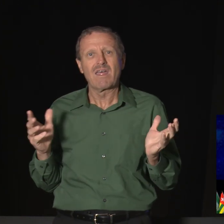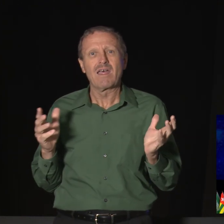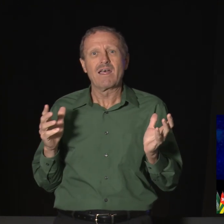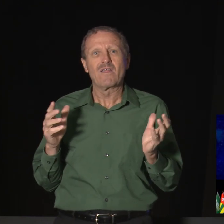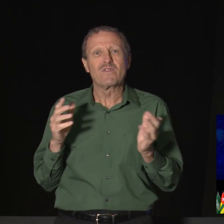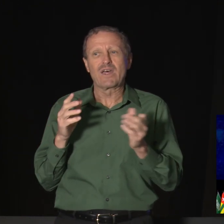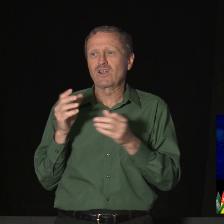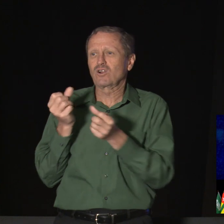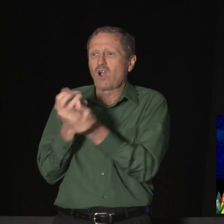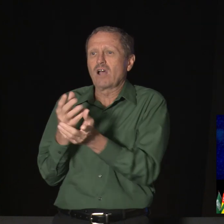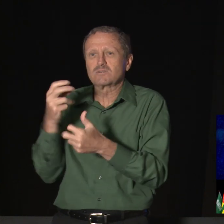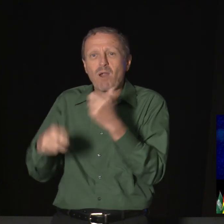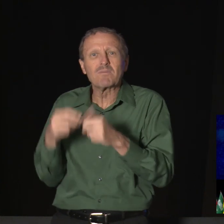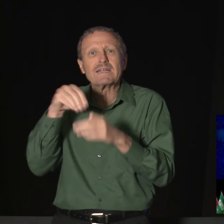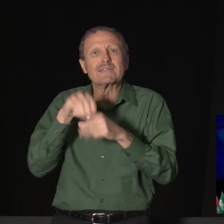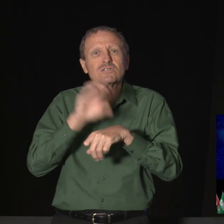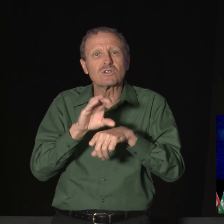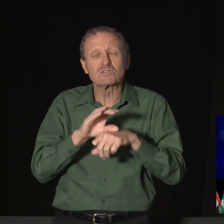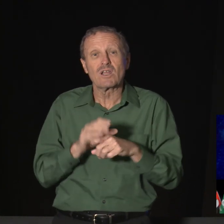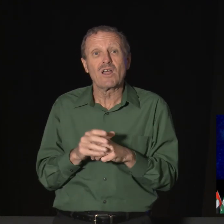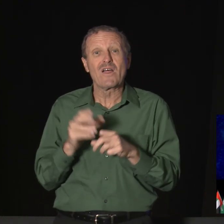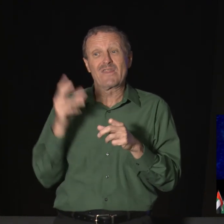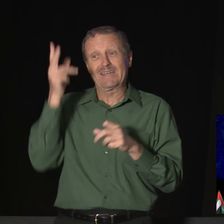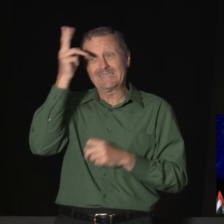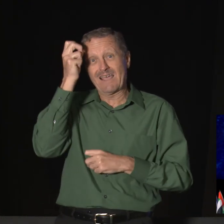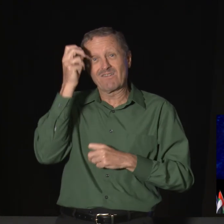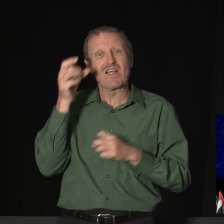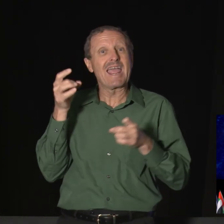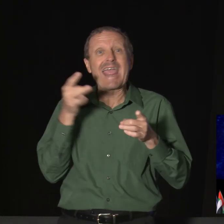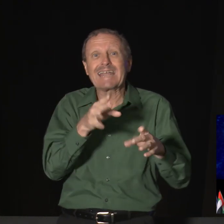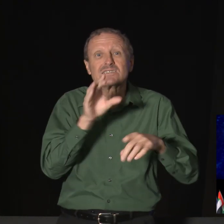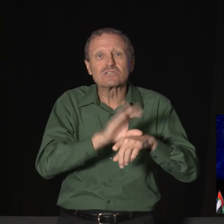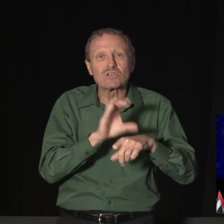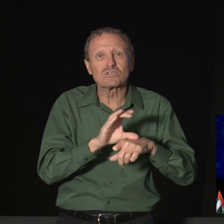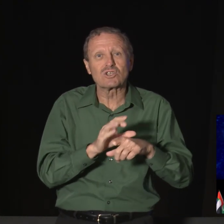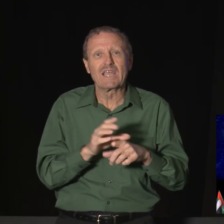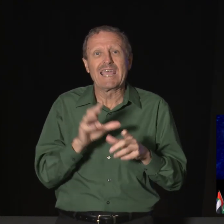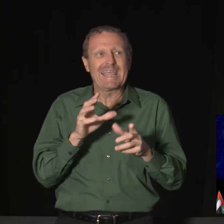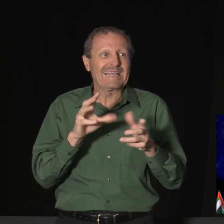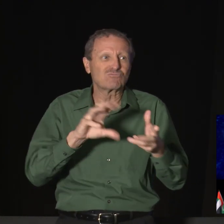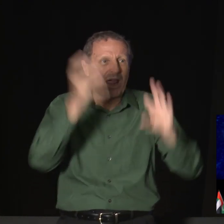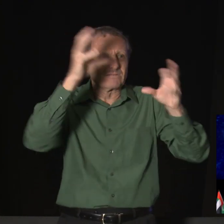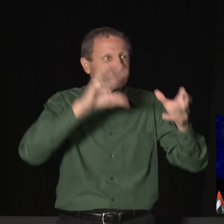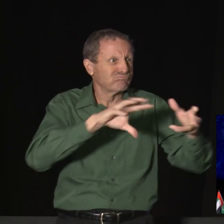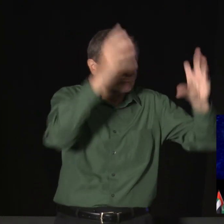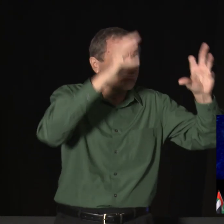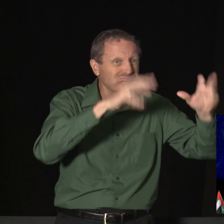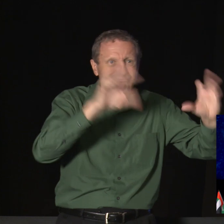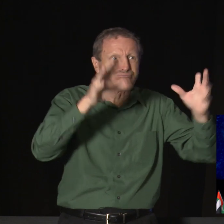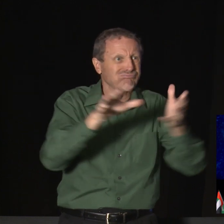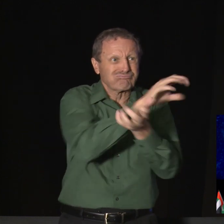the problems in the church. The devil hates the church, and he is wreaking havoc.